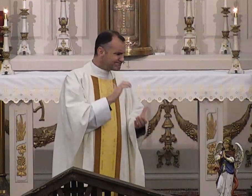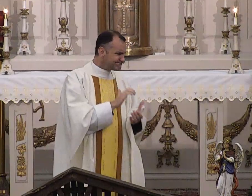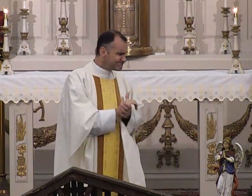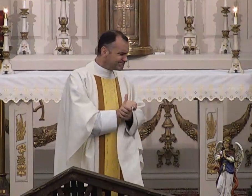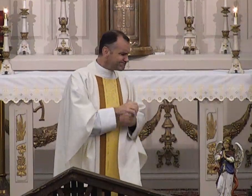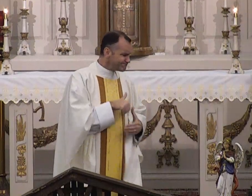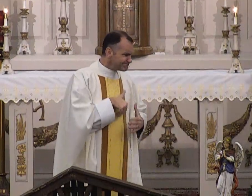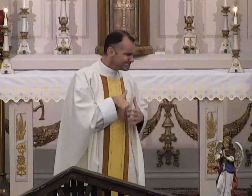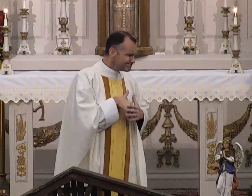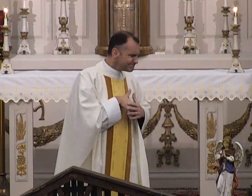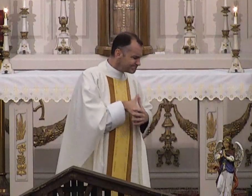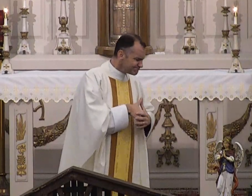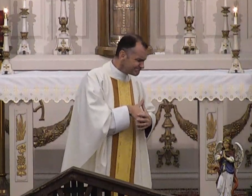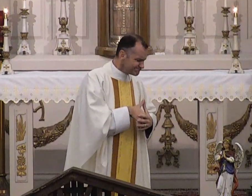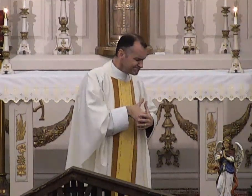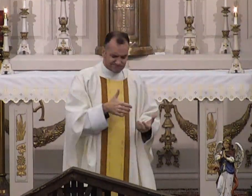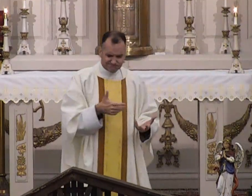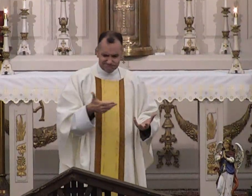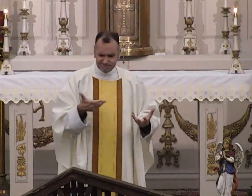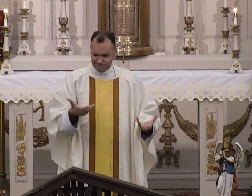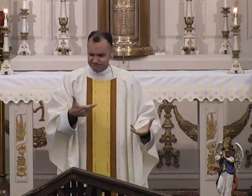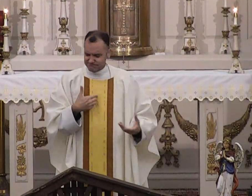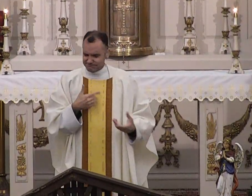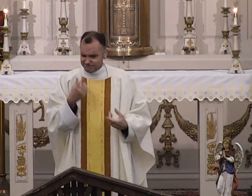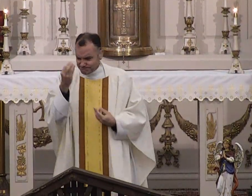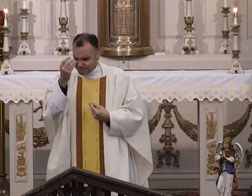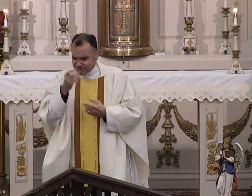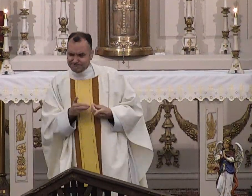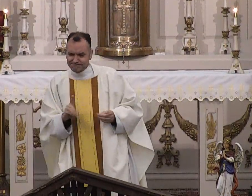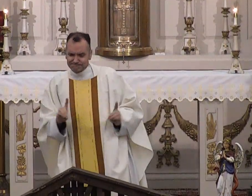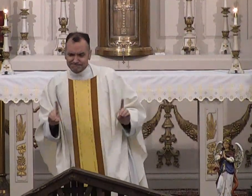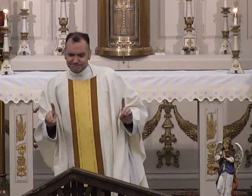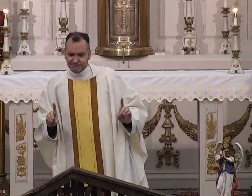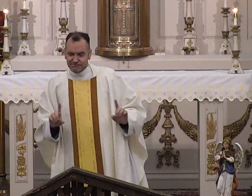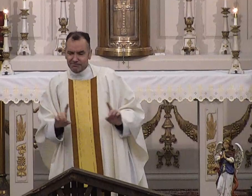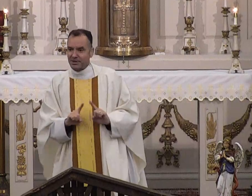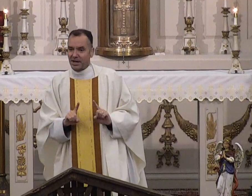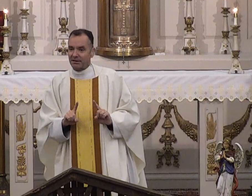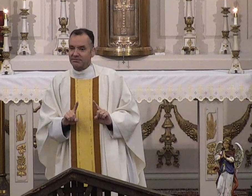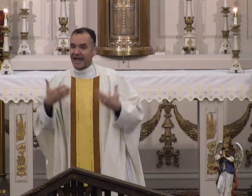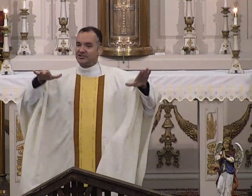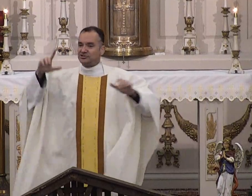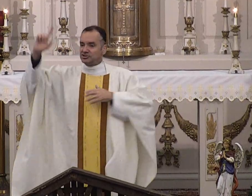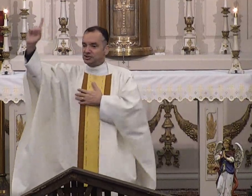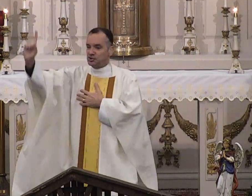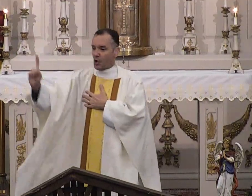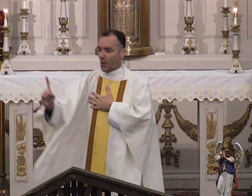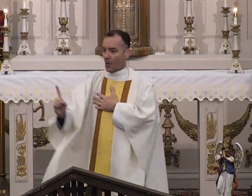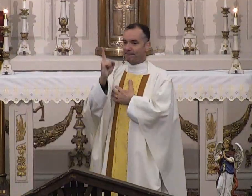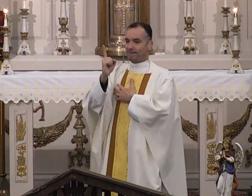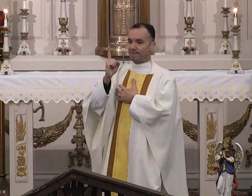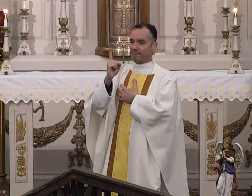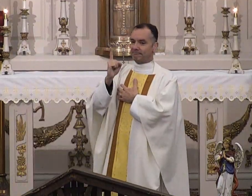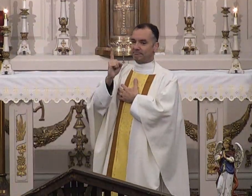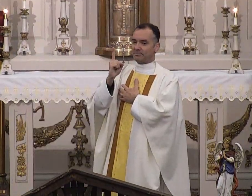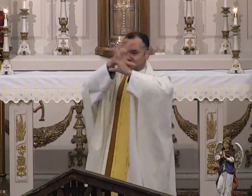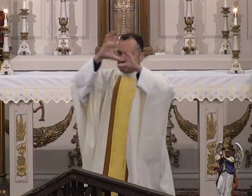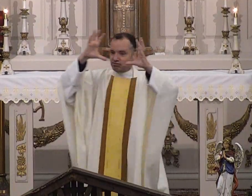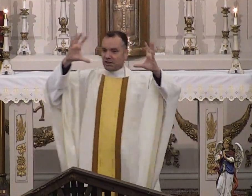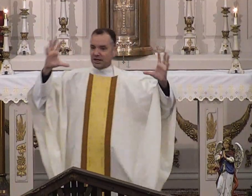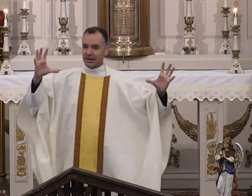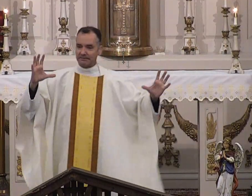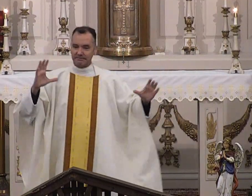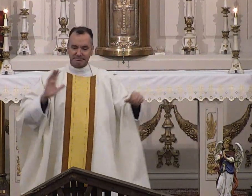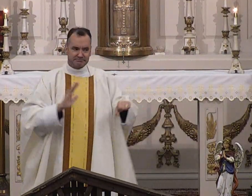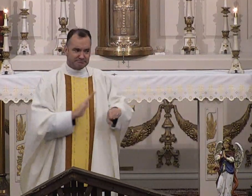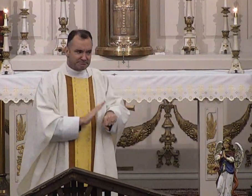Joseph was disappointed that his wife had become pregnant out of wedlock, but the angel showed up